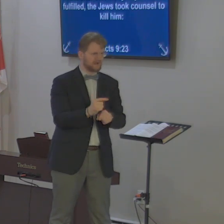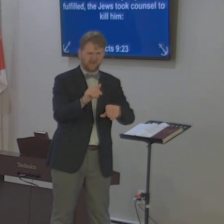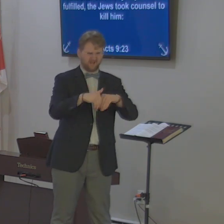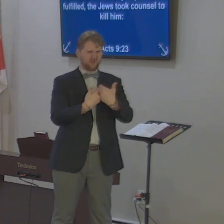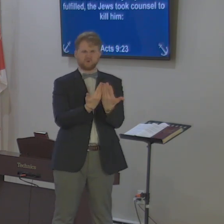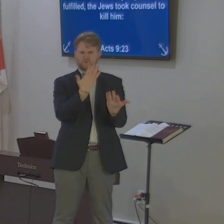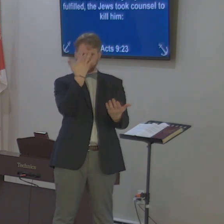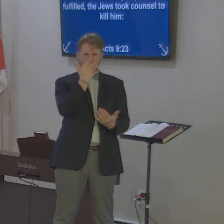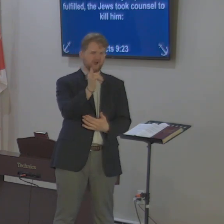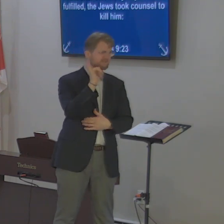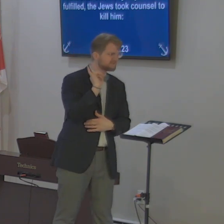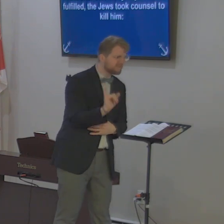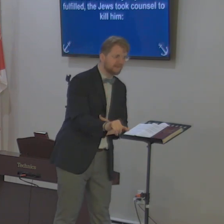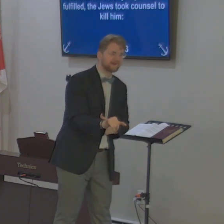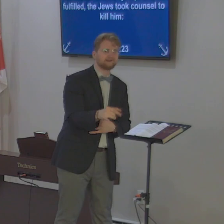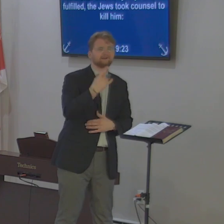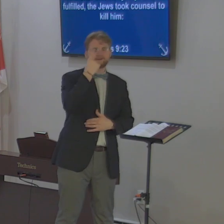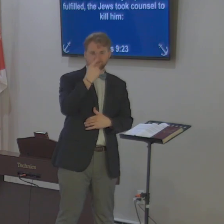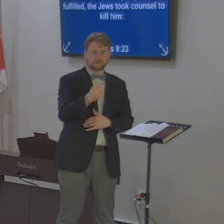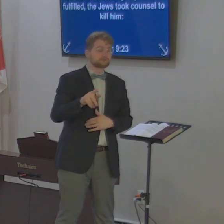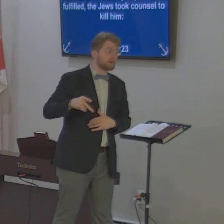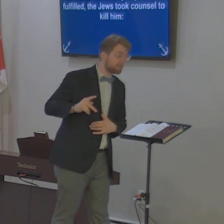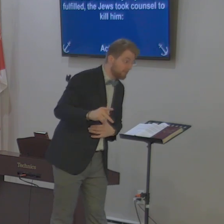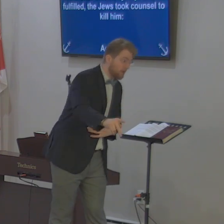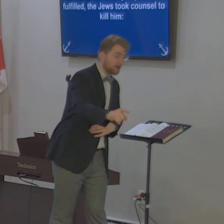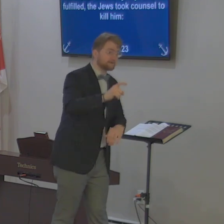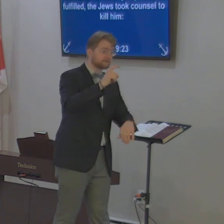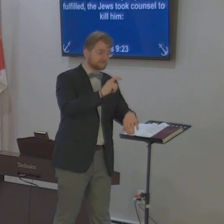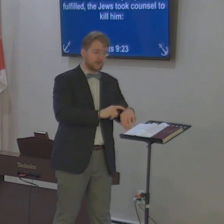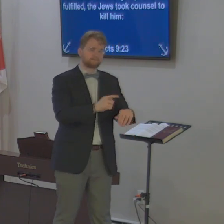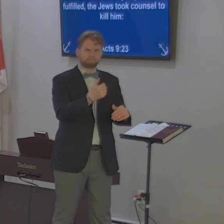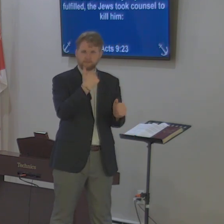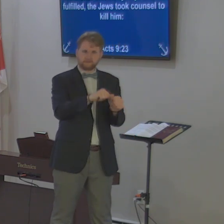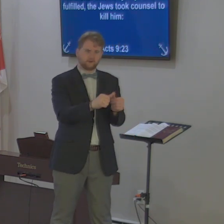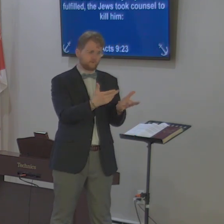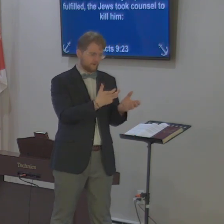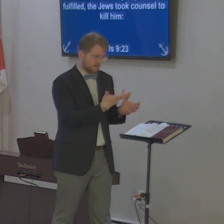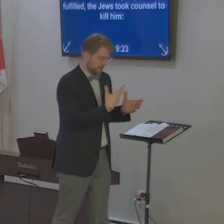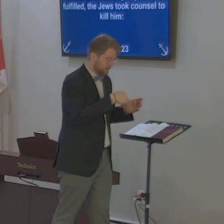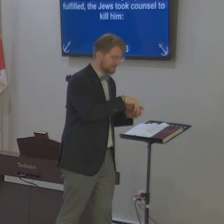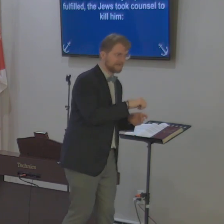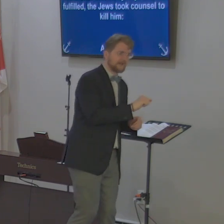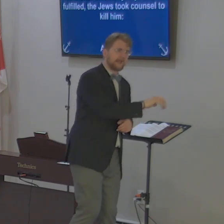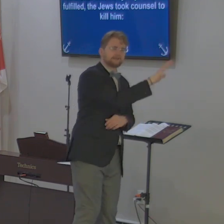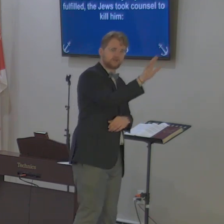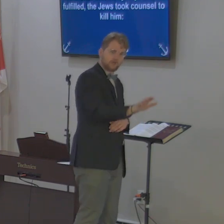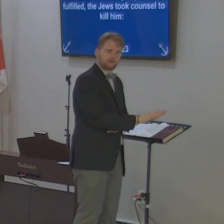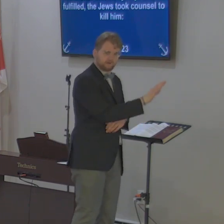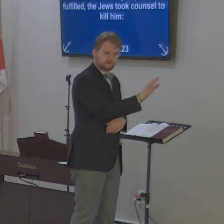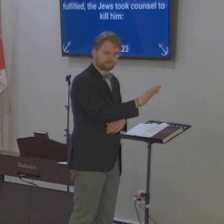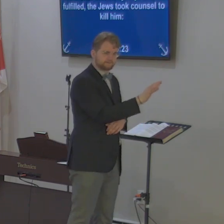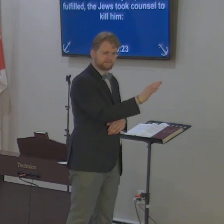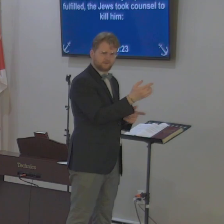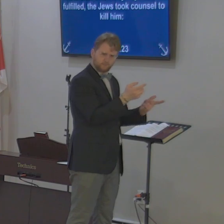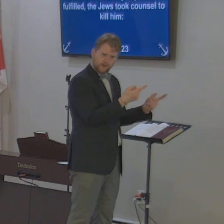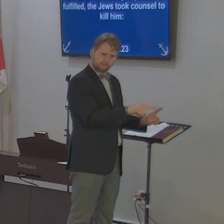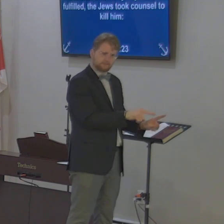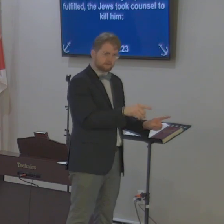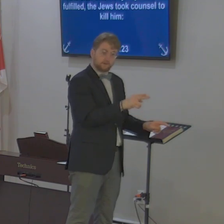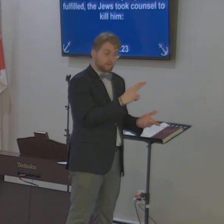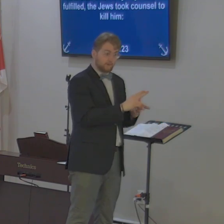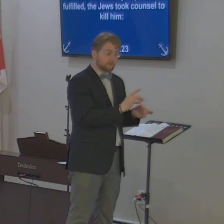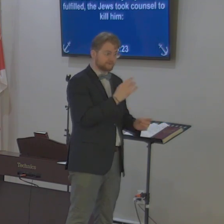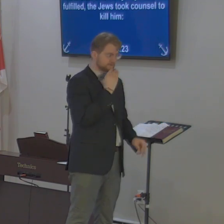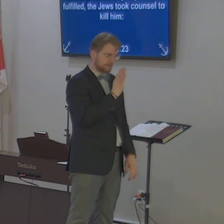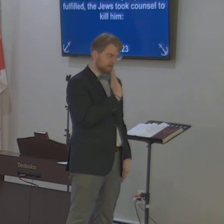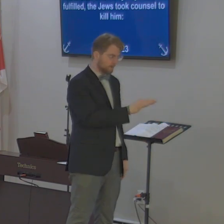that? Because Paul wanted to go into Mysia, wanted to go into Asia. And what happened? The Holy Spirit of